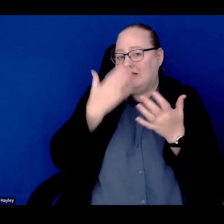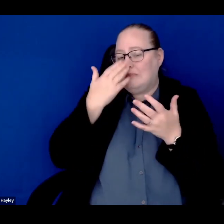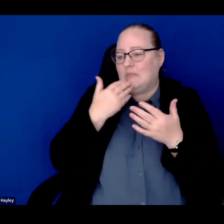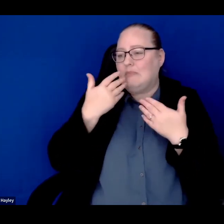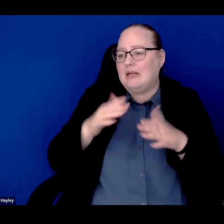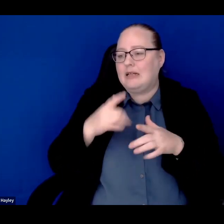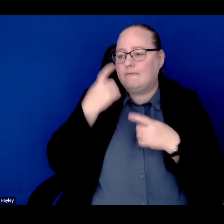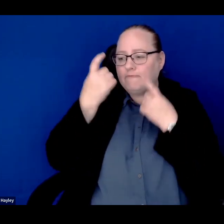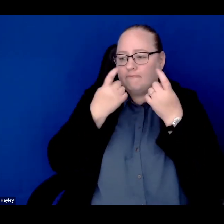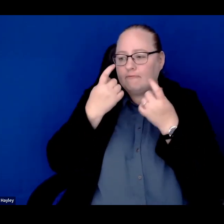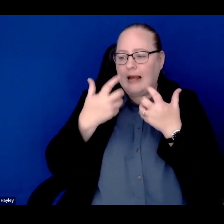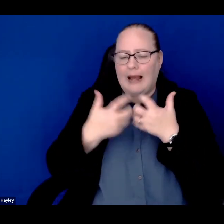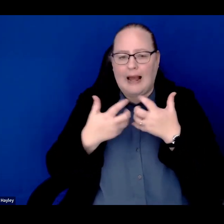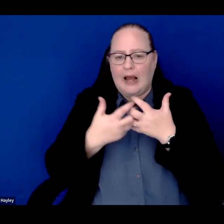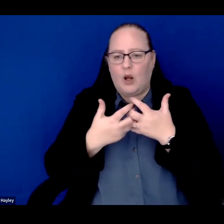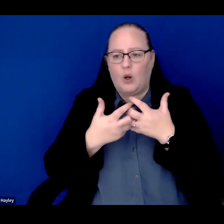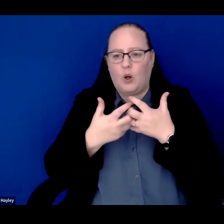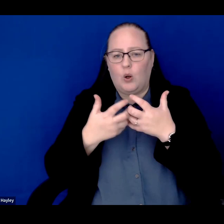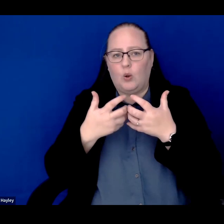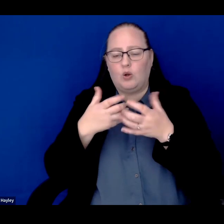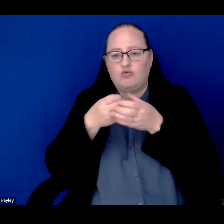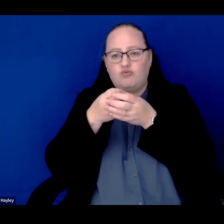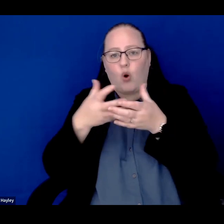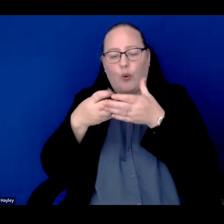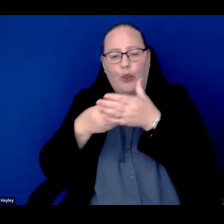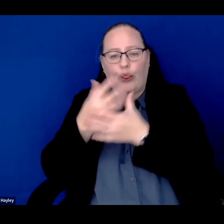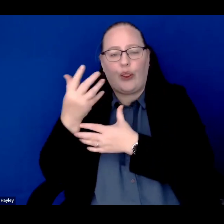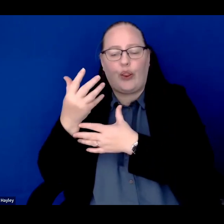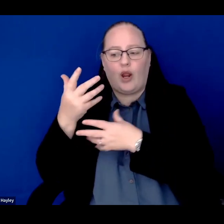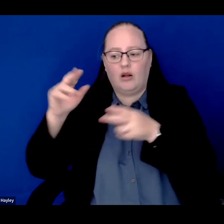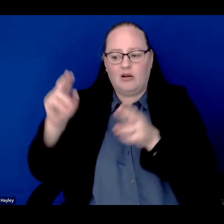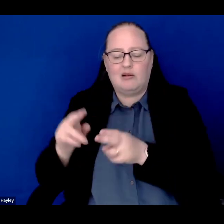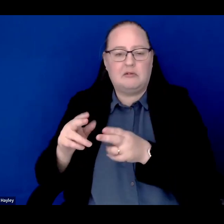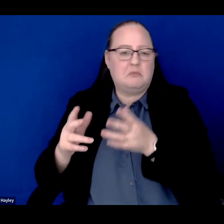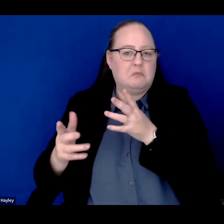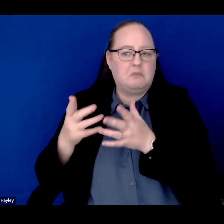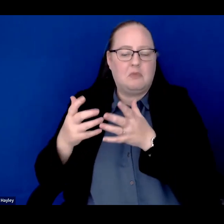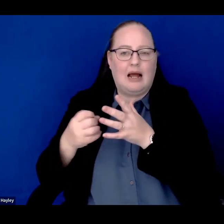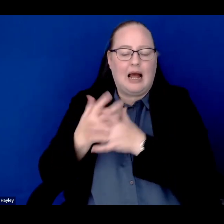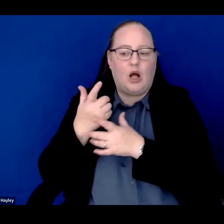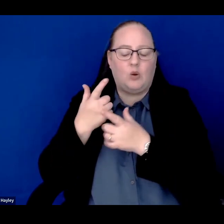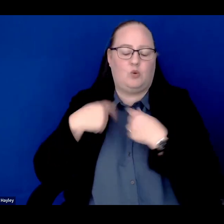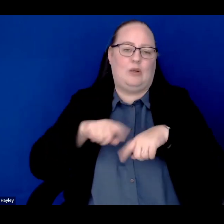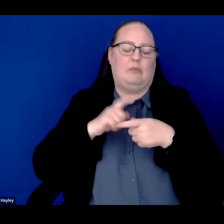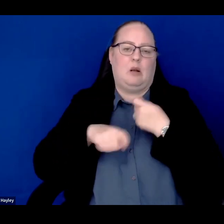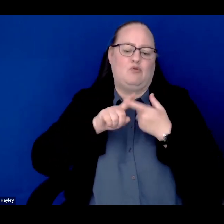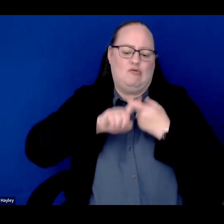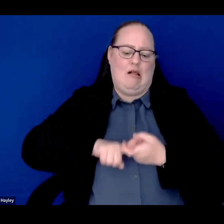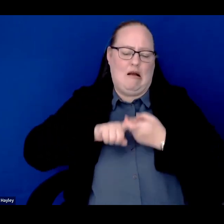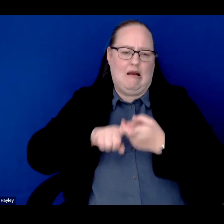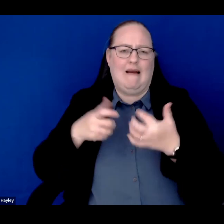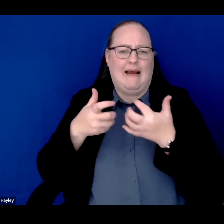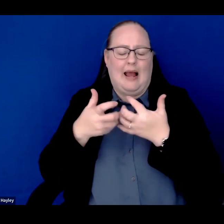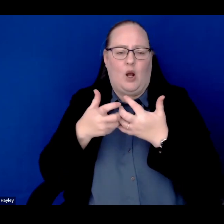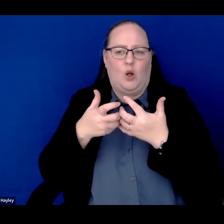on growth, which brings us maybe to the next point where we can speak to Timothée and hear some thoughts. So let me stop